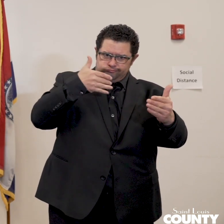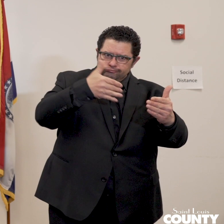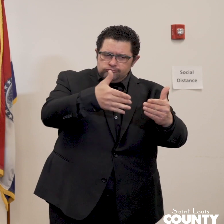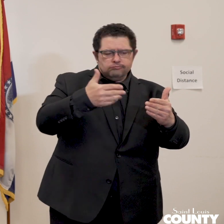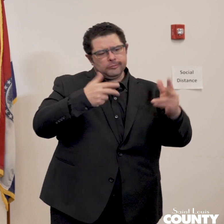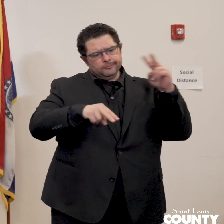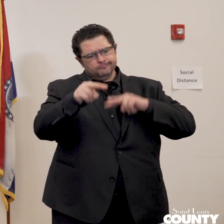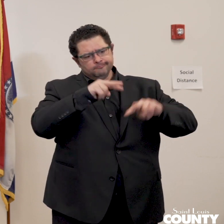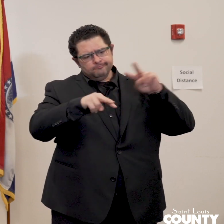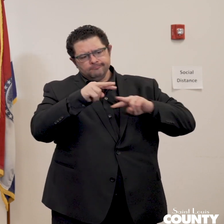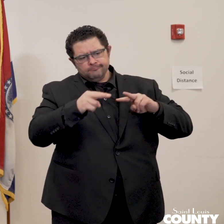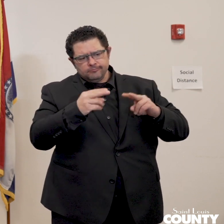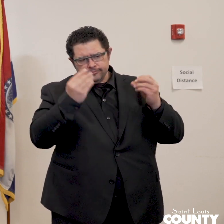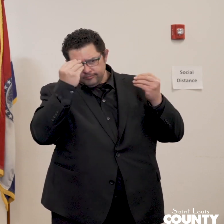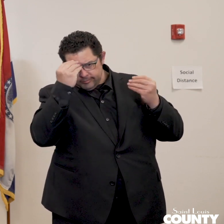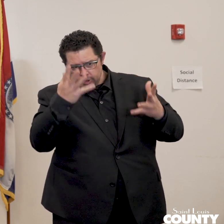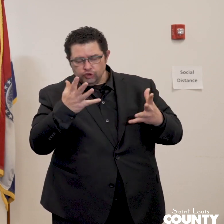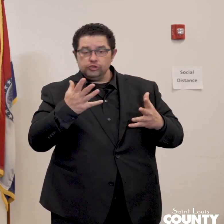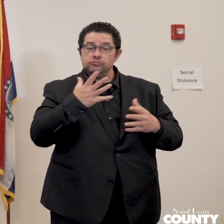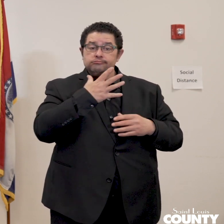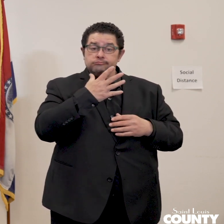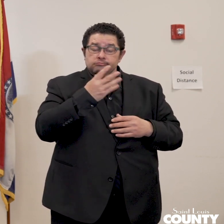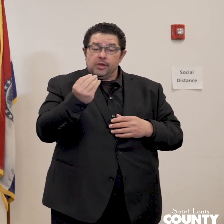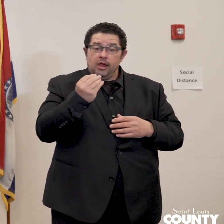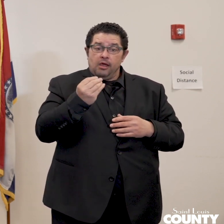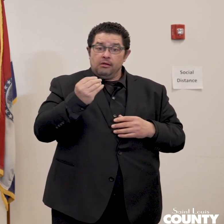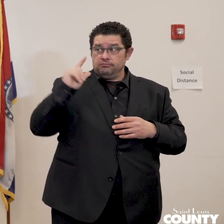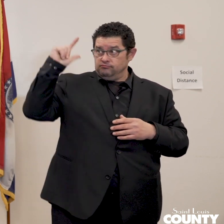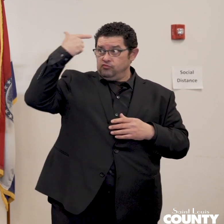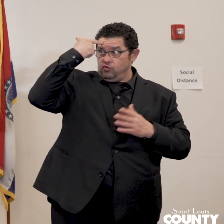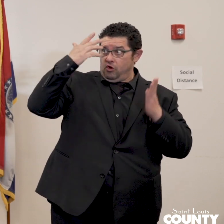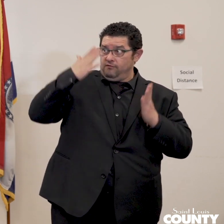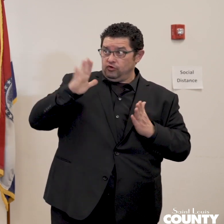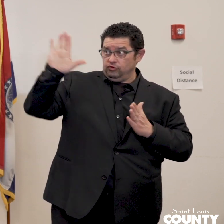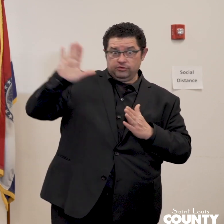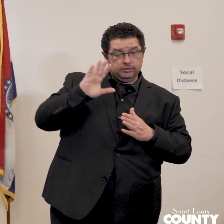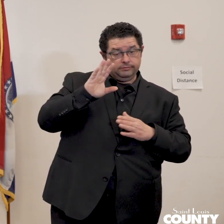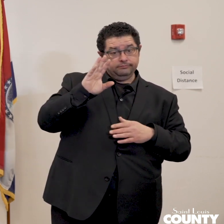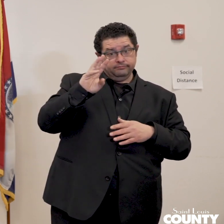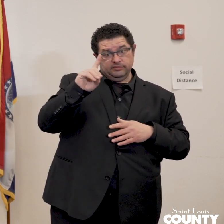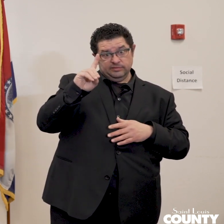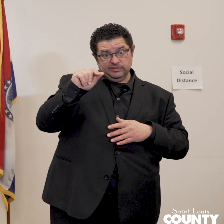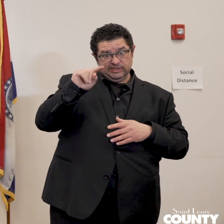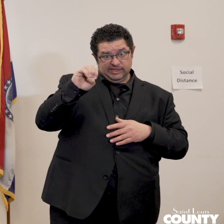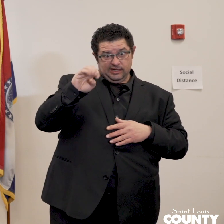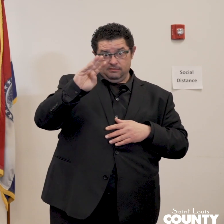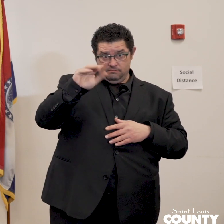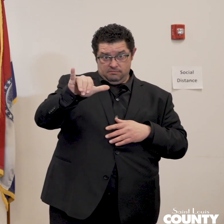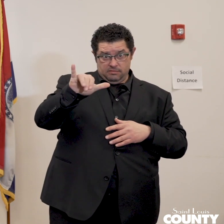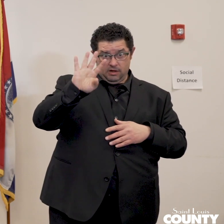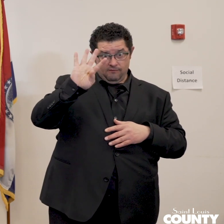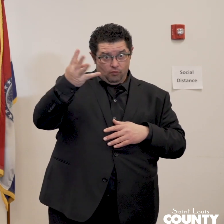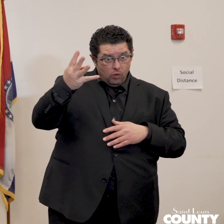Louis, and of course we will do so again around the governor's date of May 4.